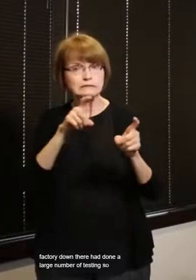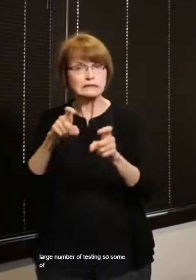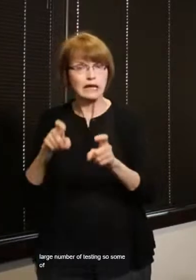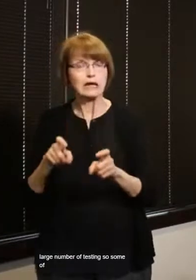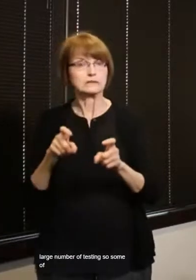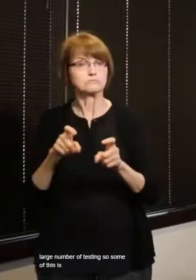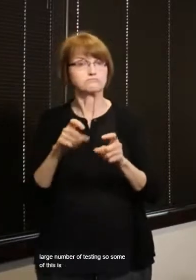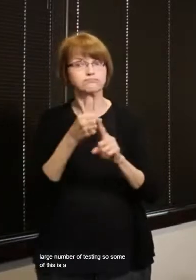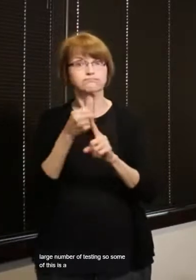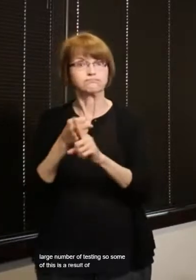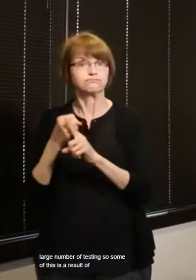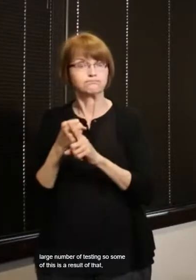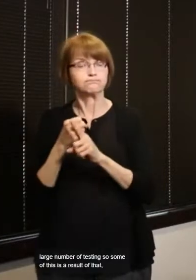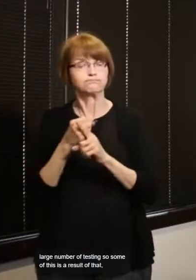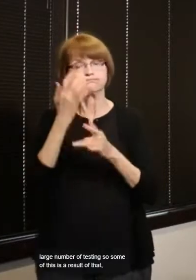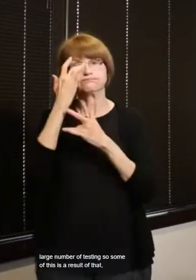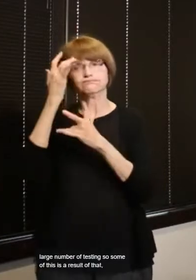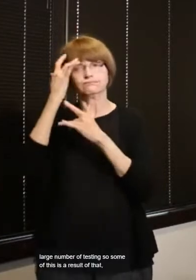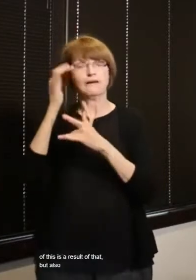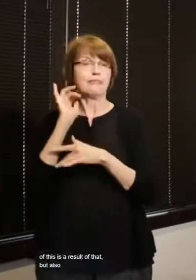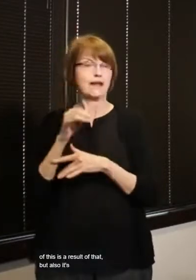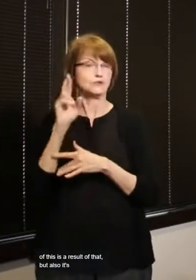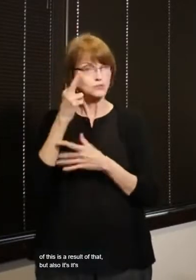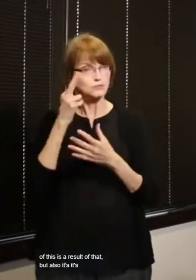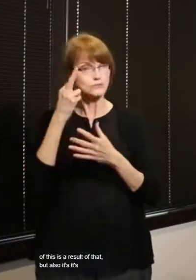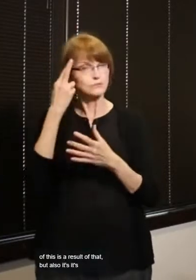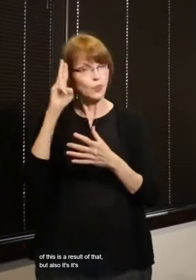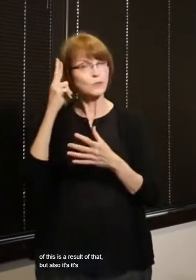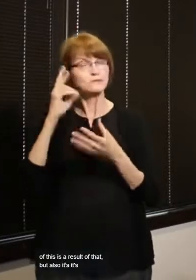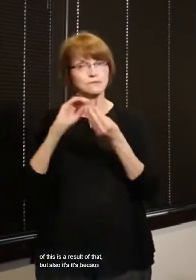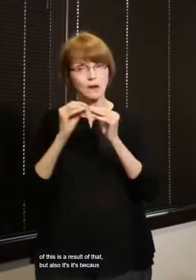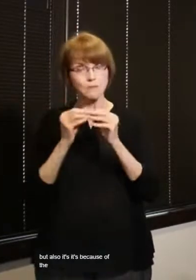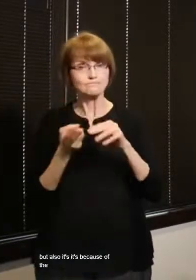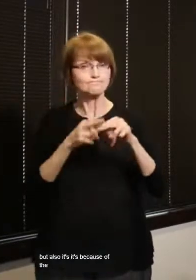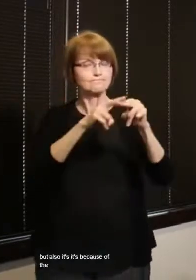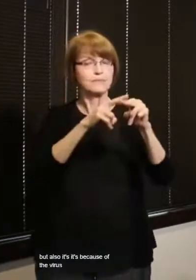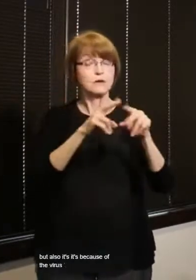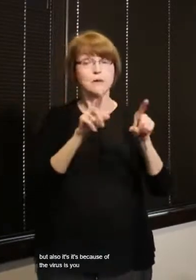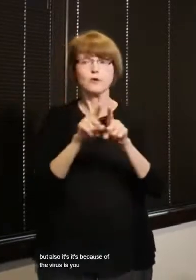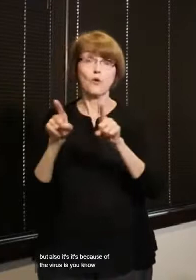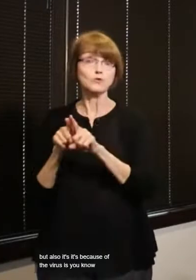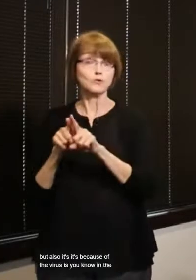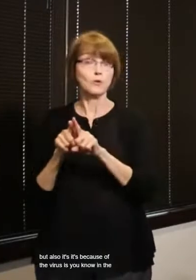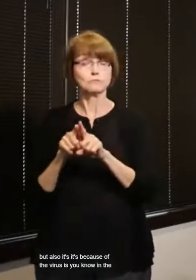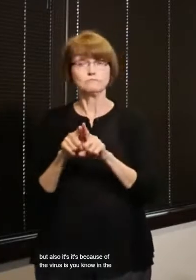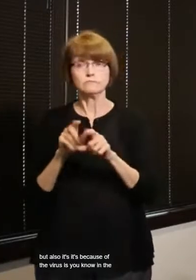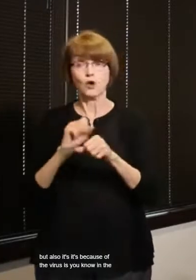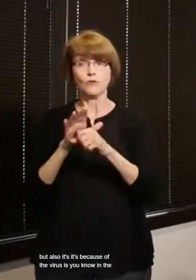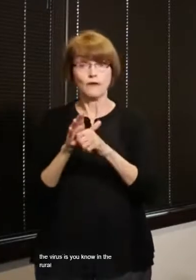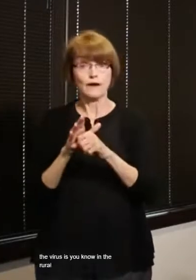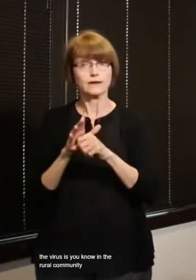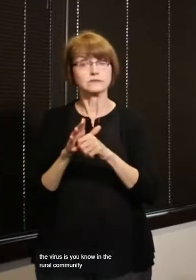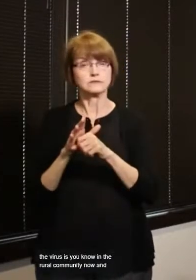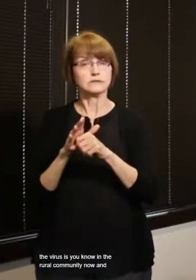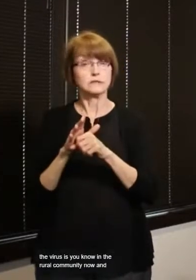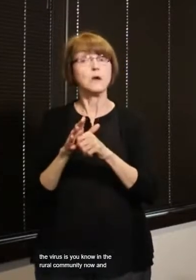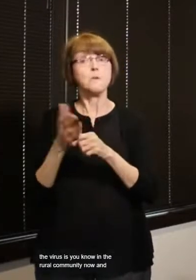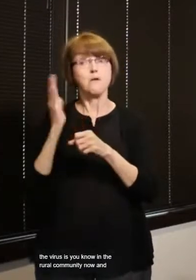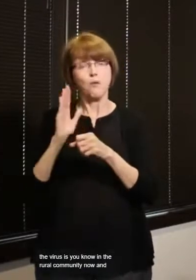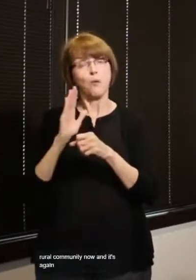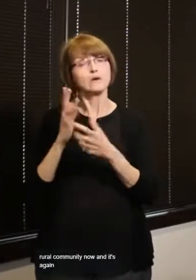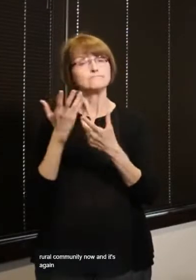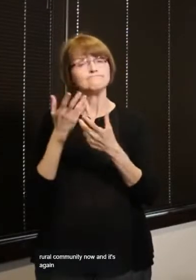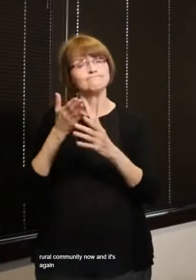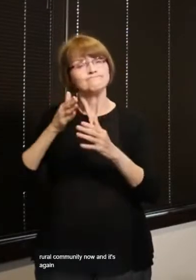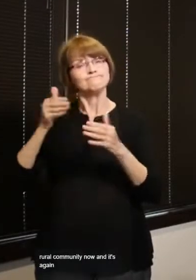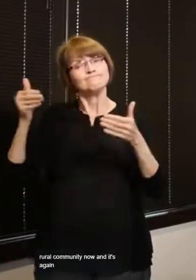it is a result of that. But also it's because the virus is, in the rural community now. And it's, again,